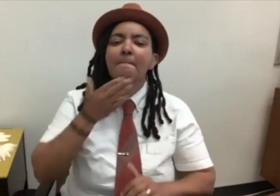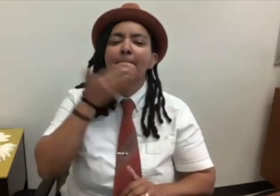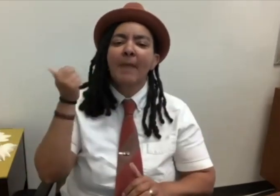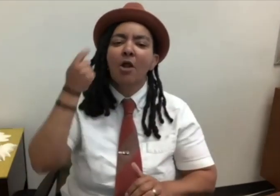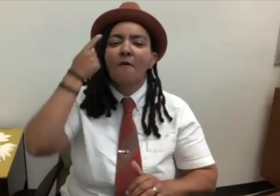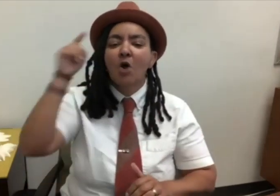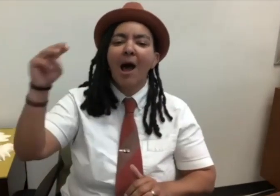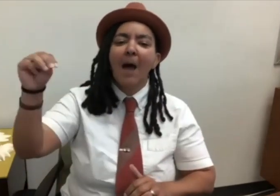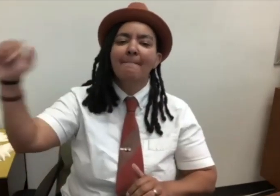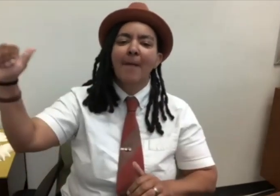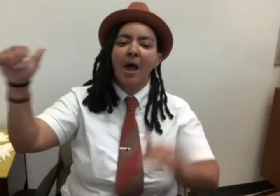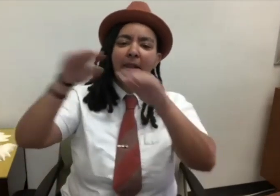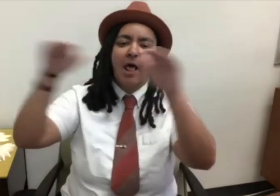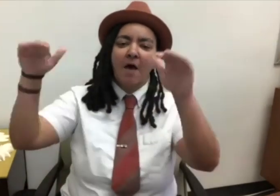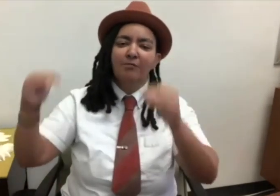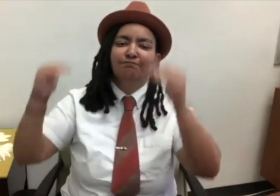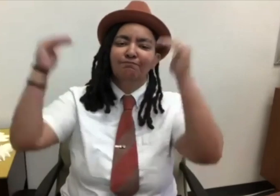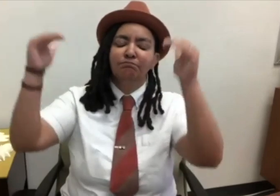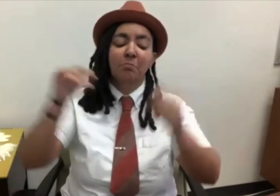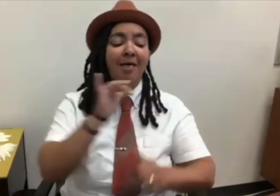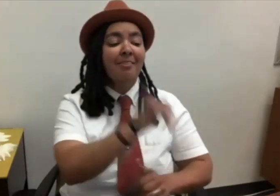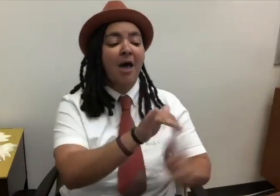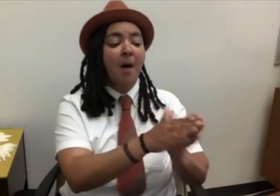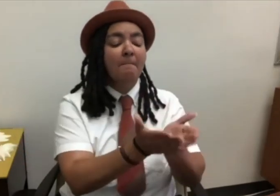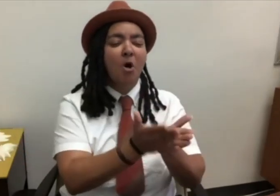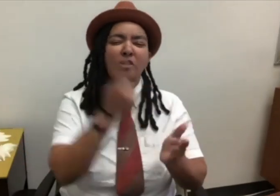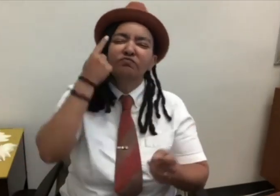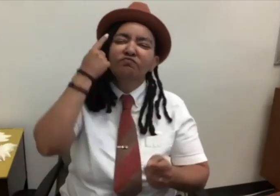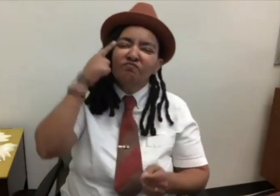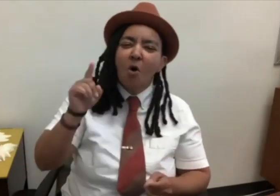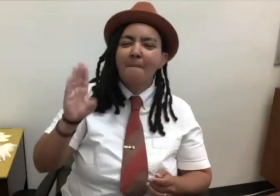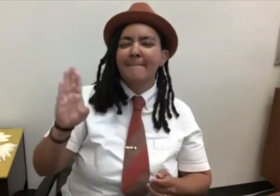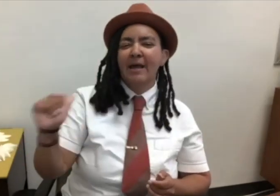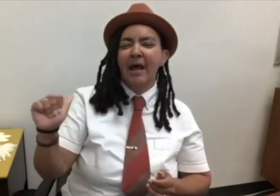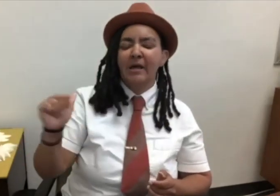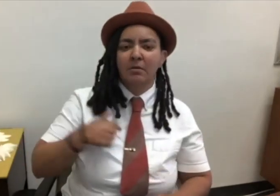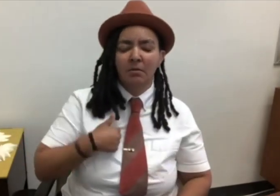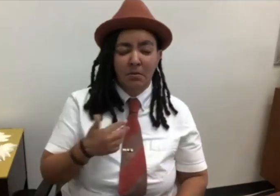it really wasn't the best approach for this level of publication.